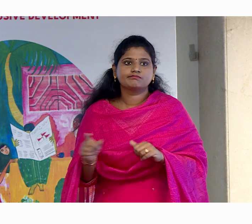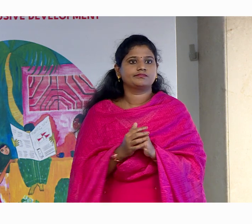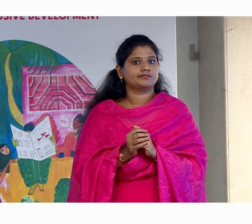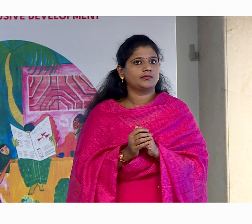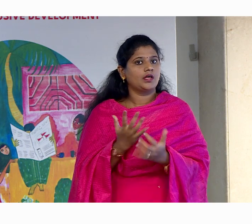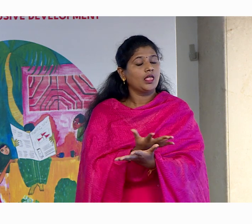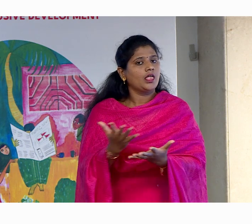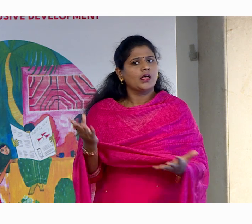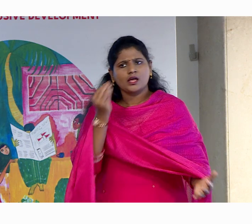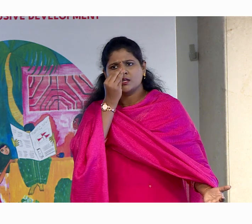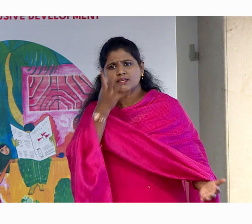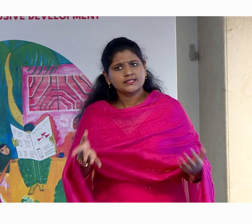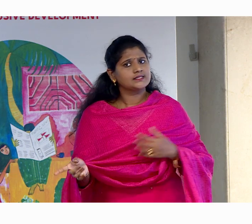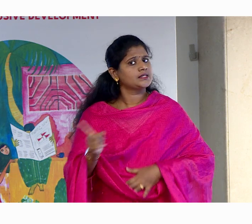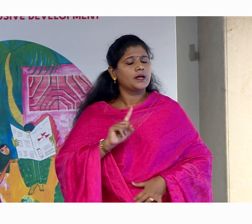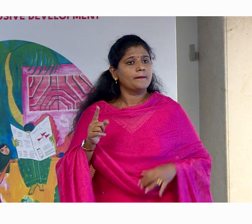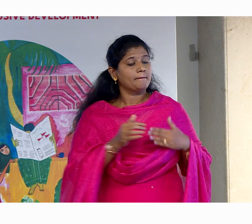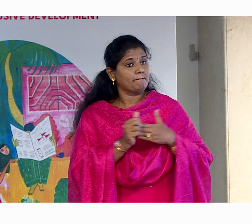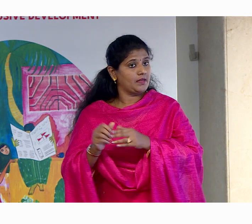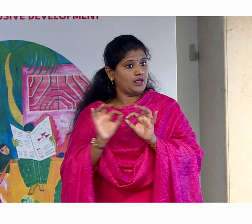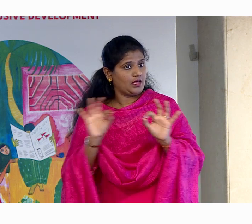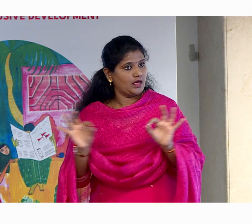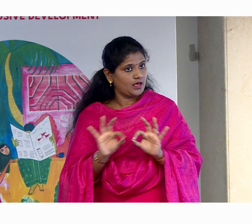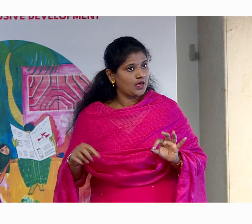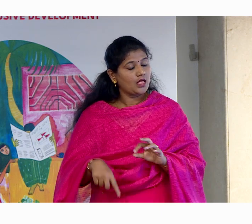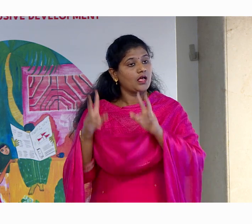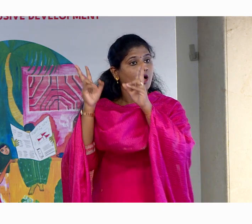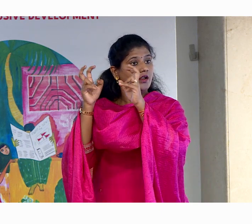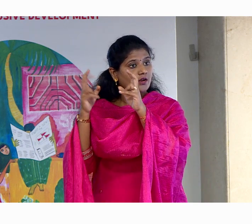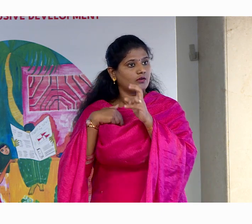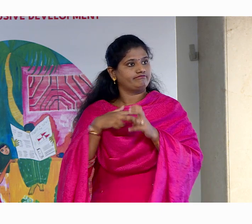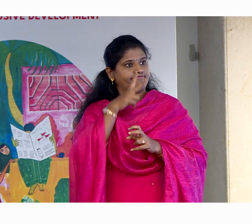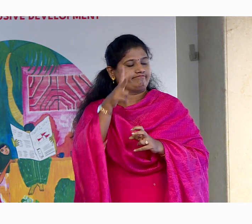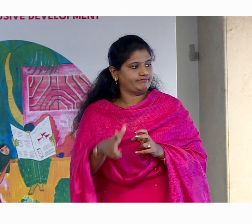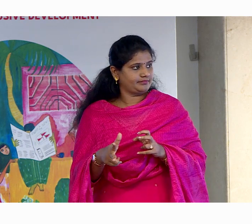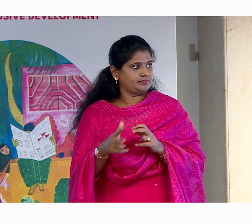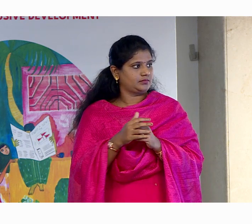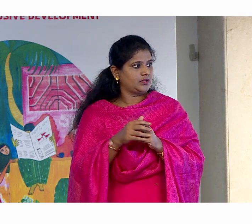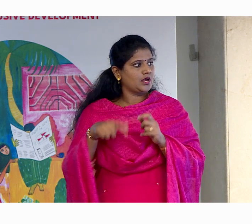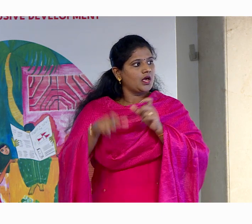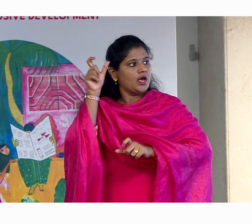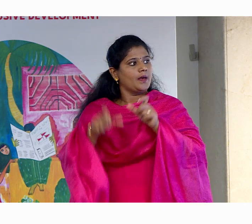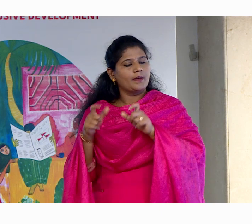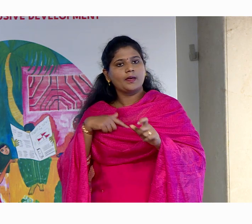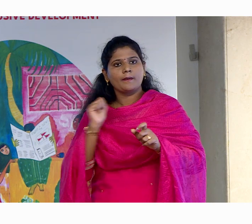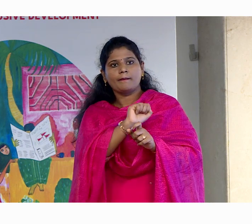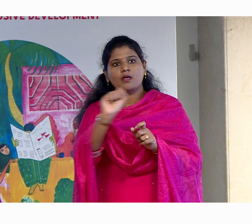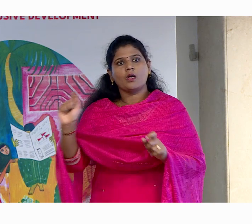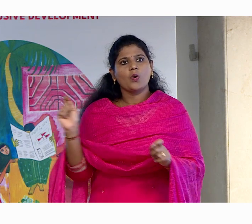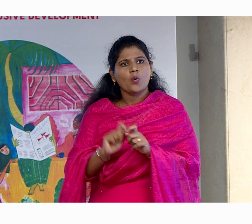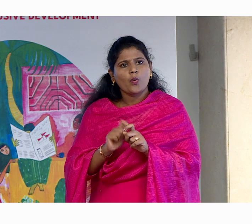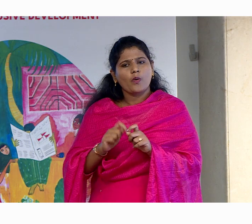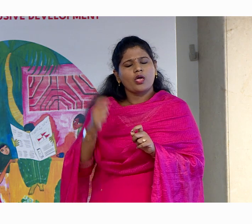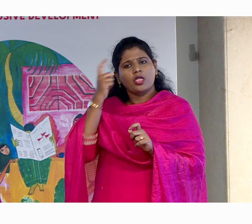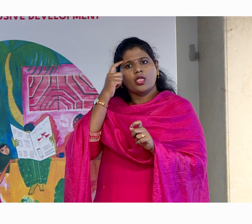as simple as guidelines think, because of the context that Andree was talking about and because of the people you're working with and what they think might